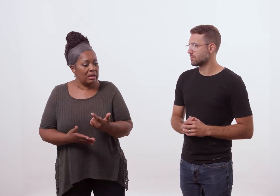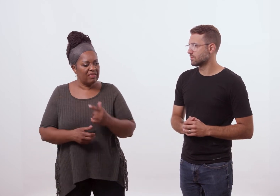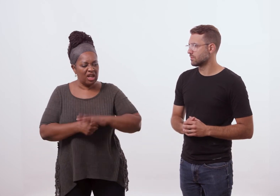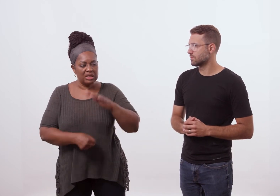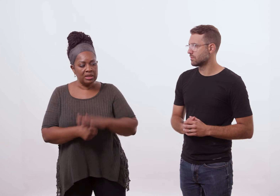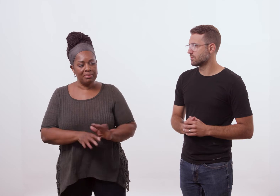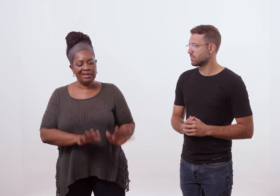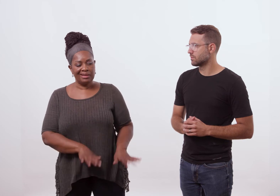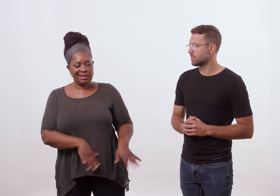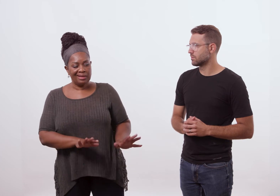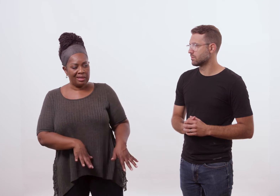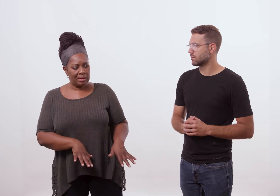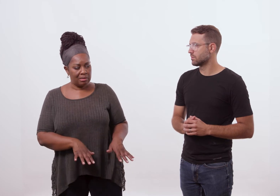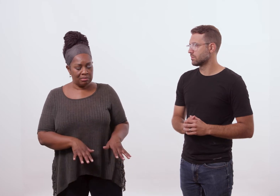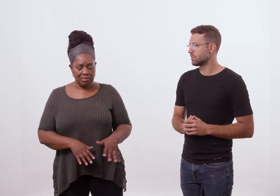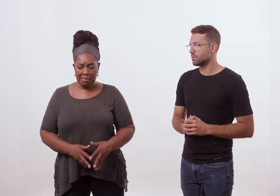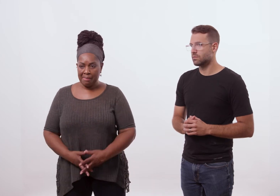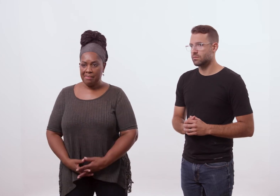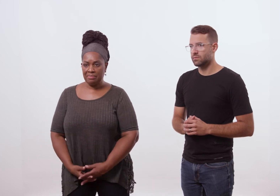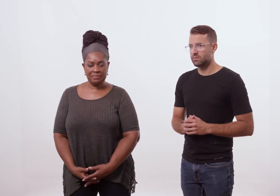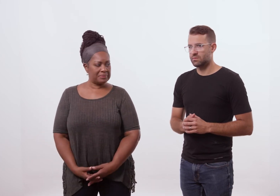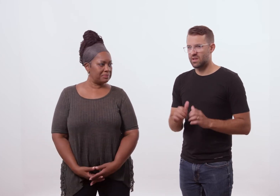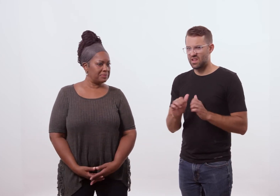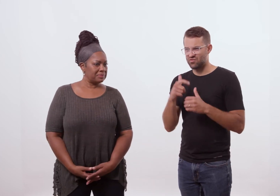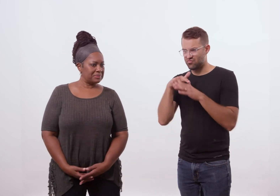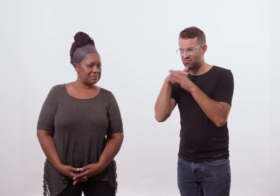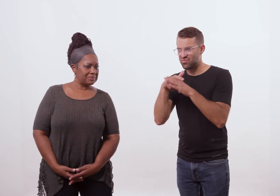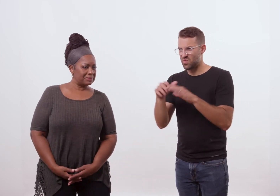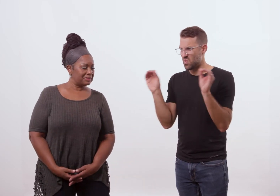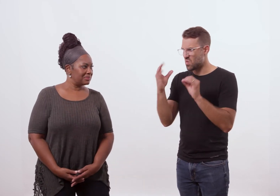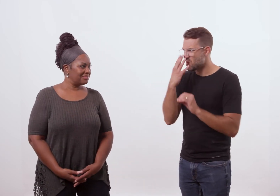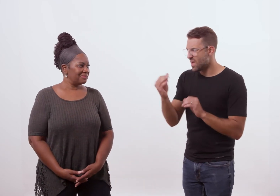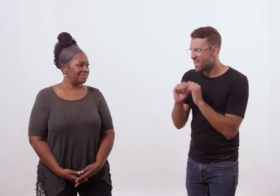temper. How will you ride? You have no wolf.